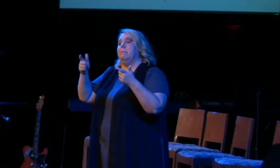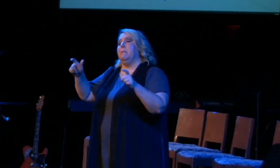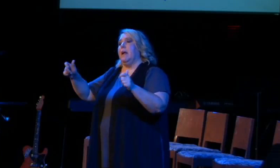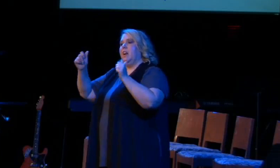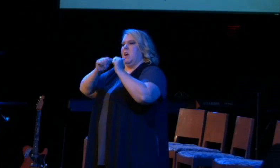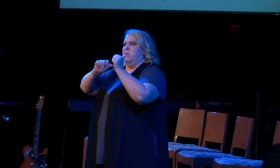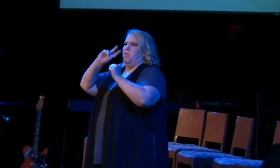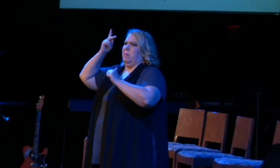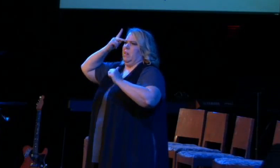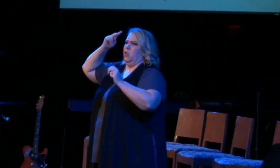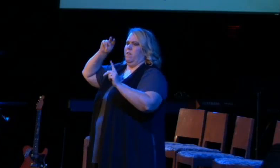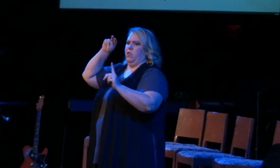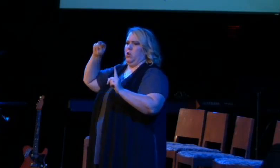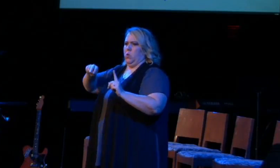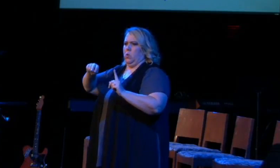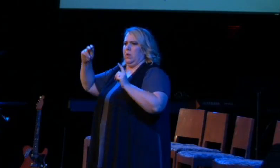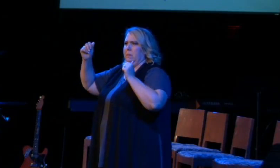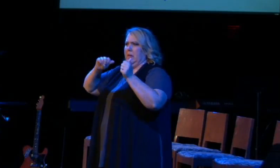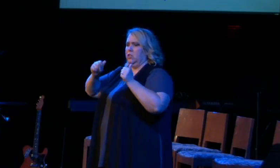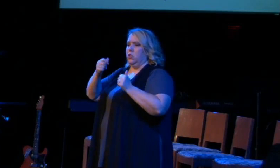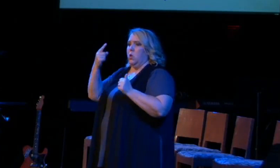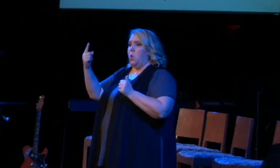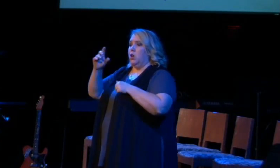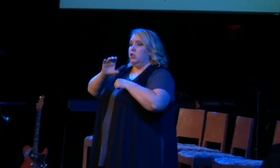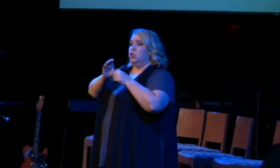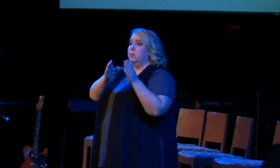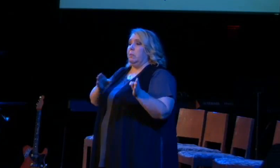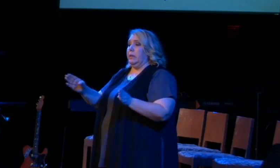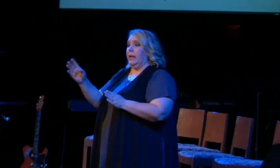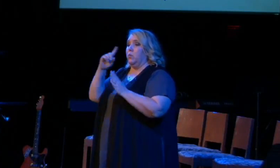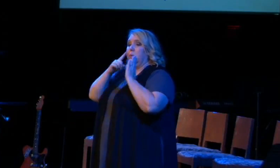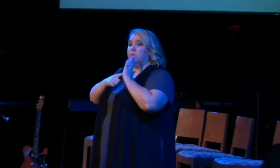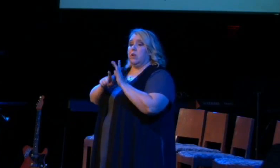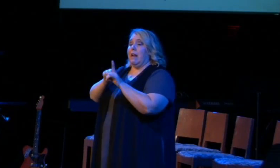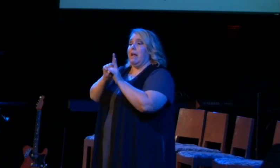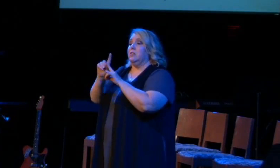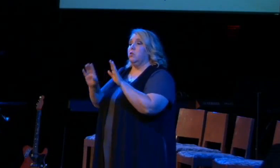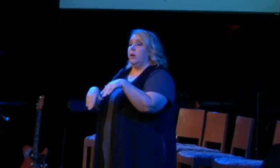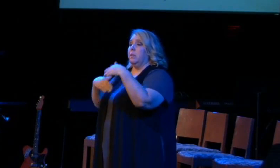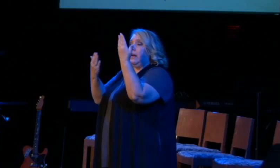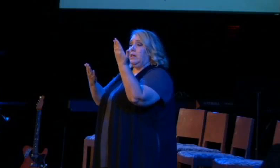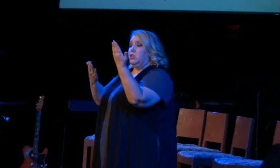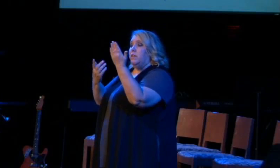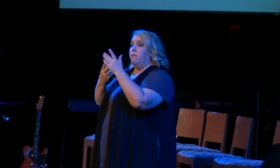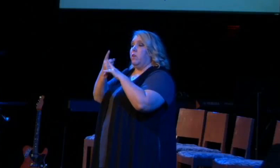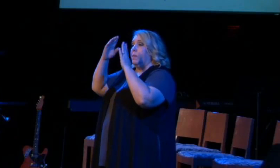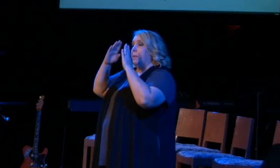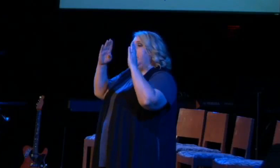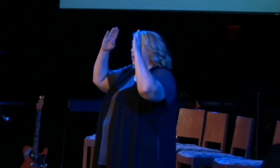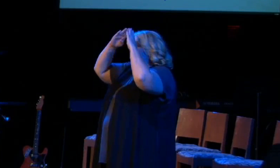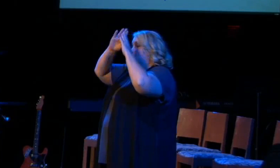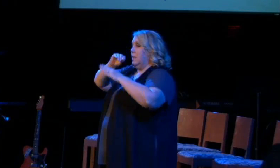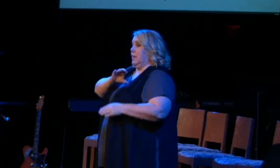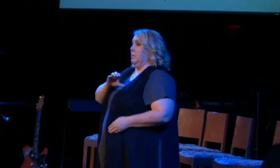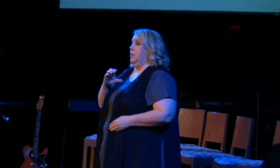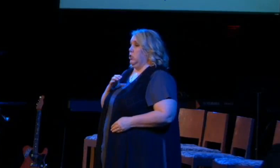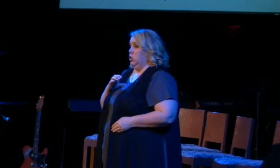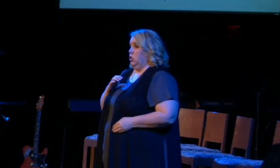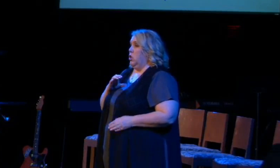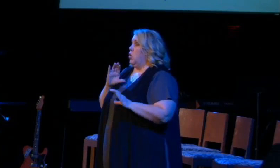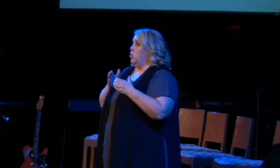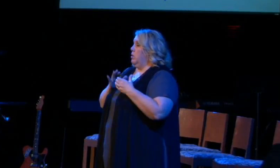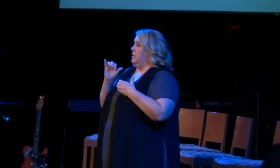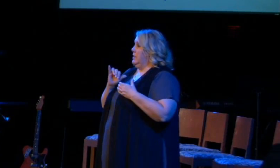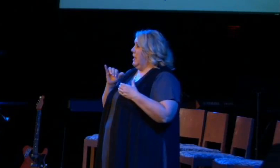political perspective, is that the one church plan will be represented as the recommendation of the bishops and the commission, supported by groups